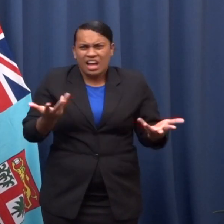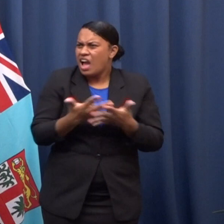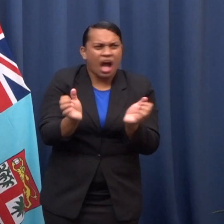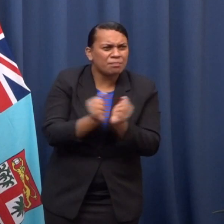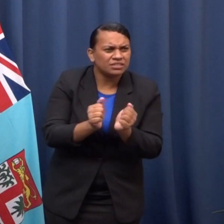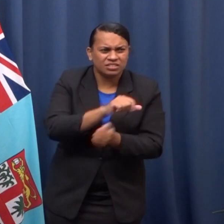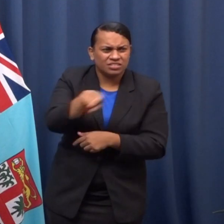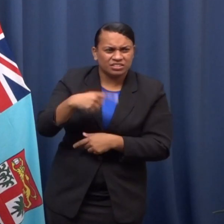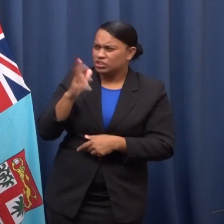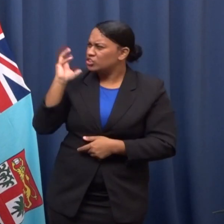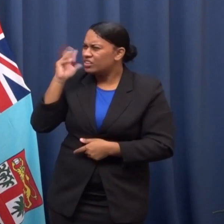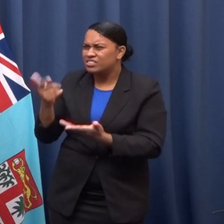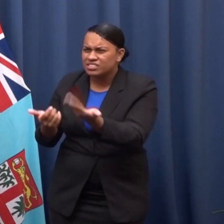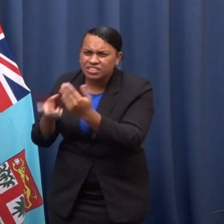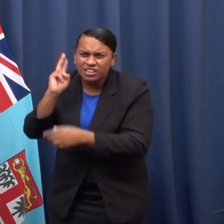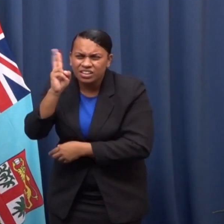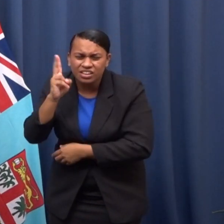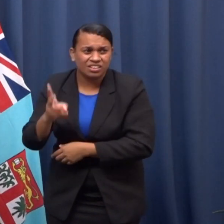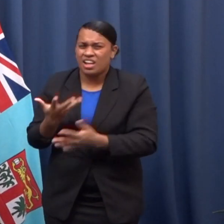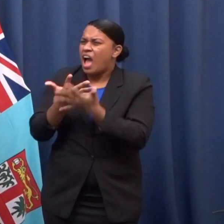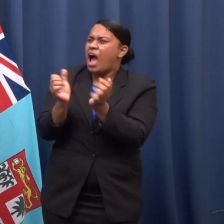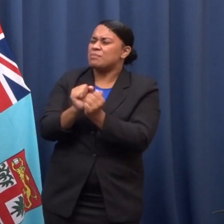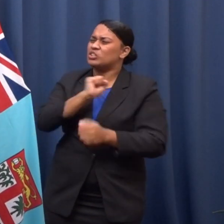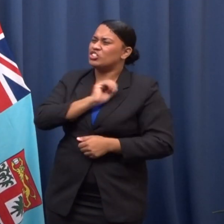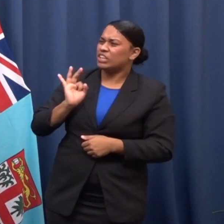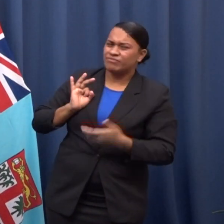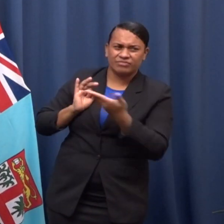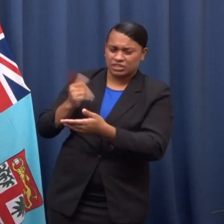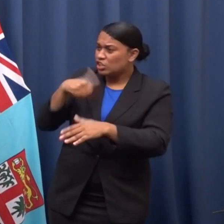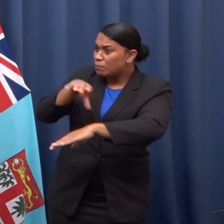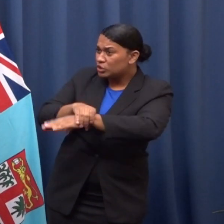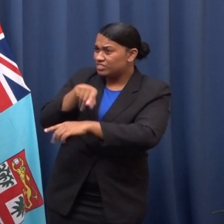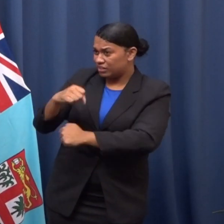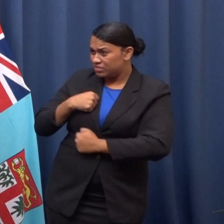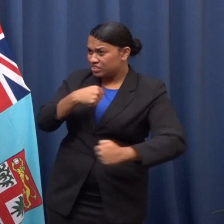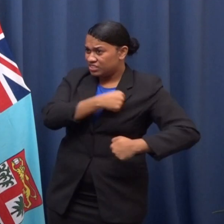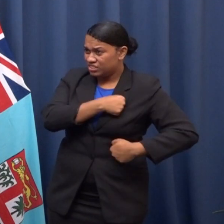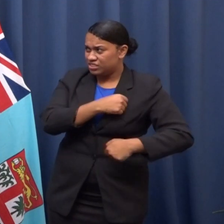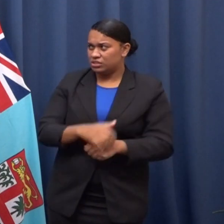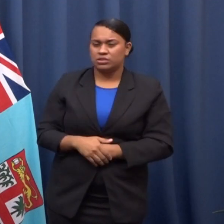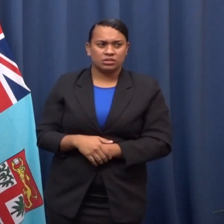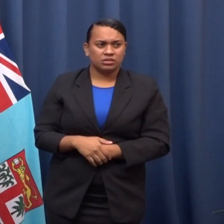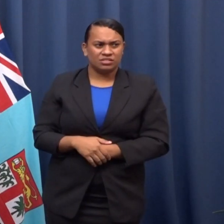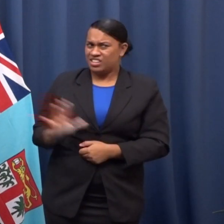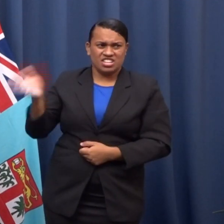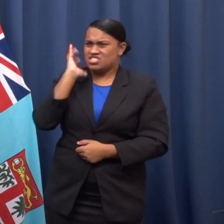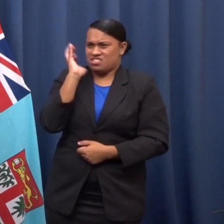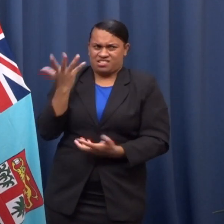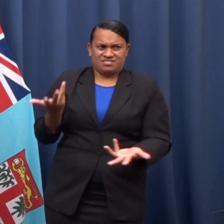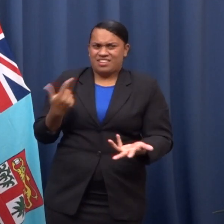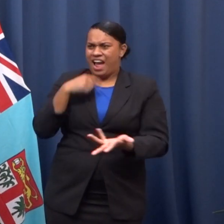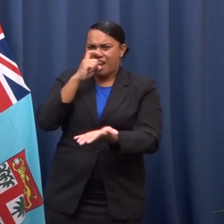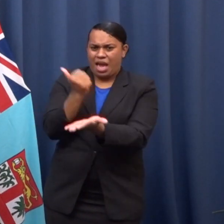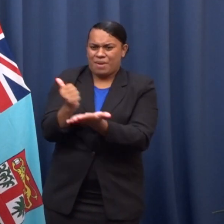can you say that again? The number of RFMF officers and police officers you have on the ground. I won't be able to tell you the numbers, but we have more than enough people there